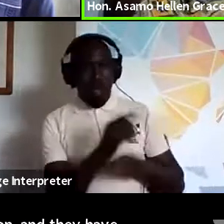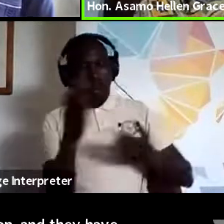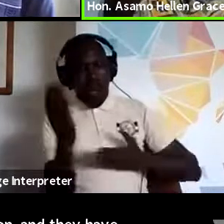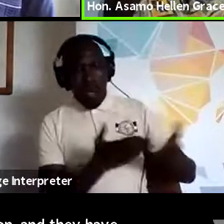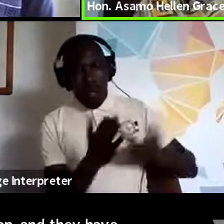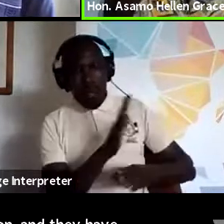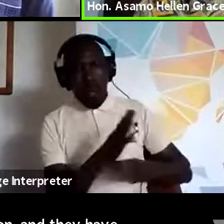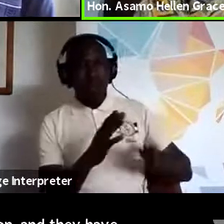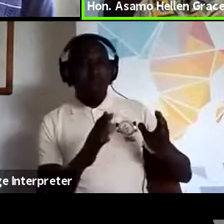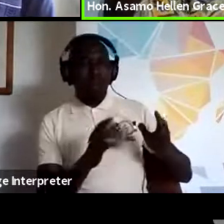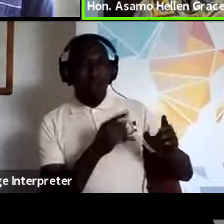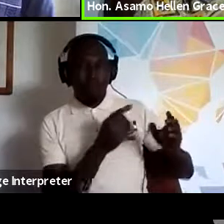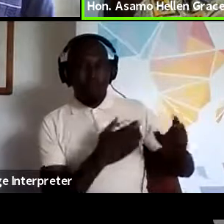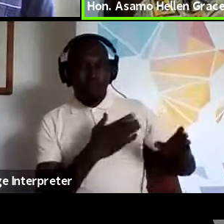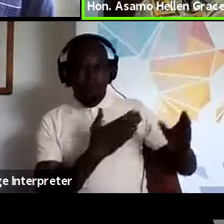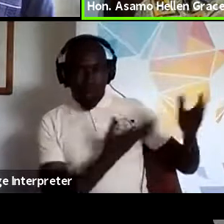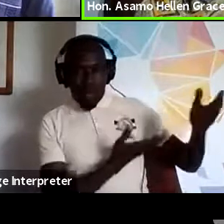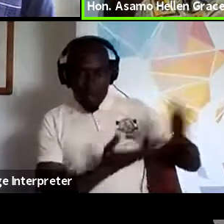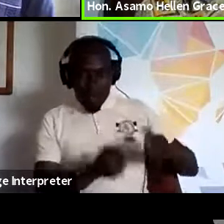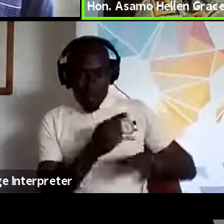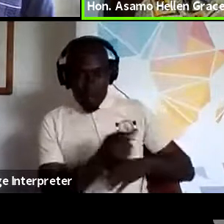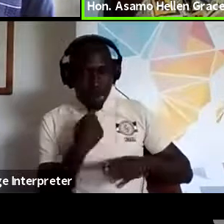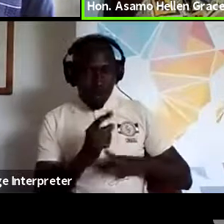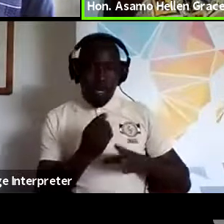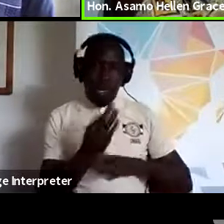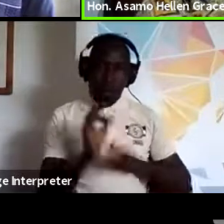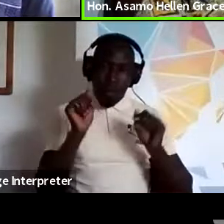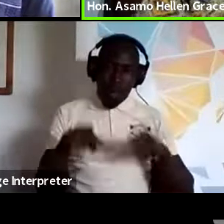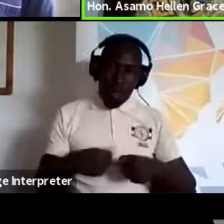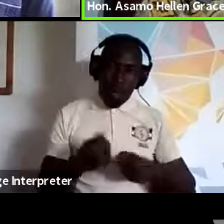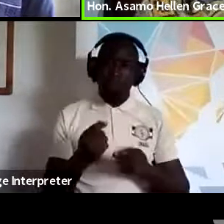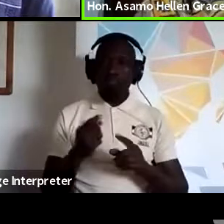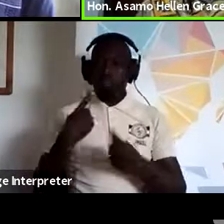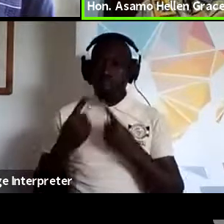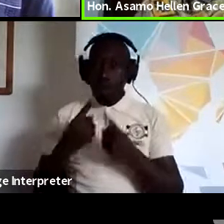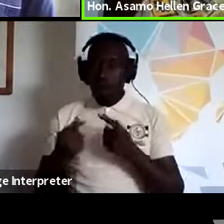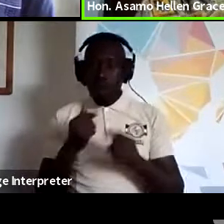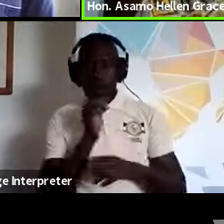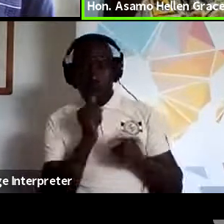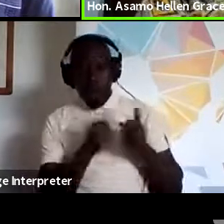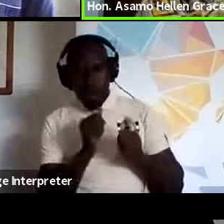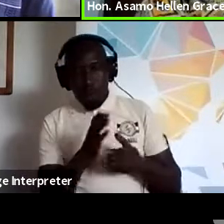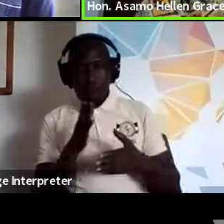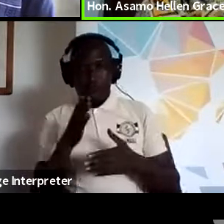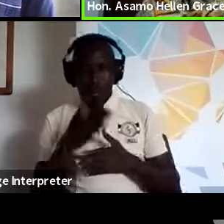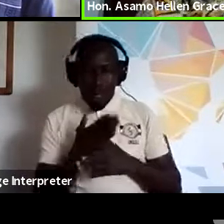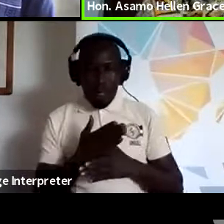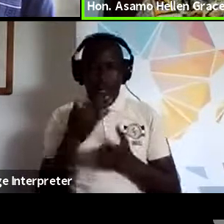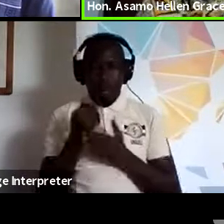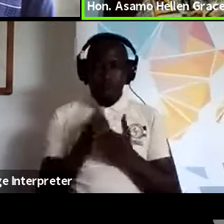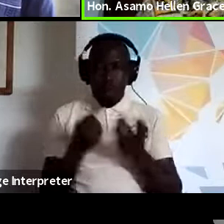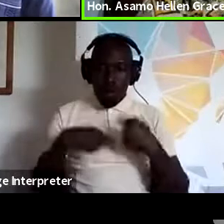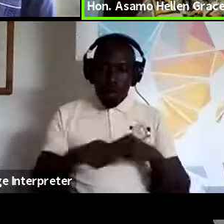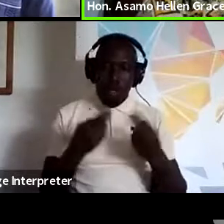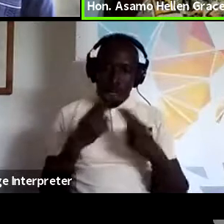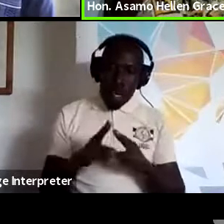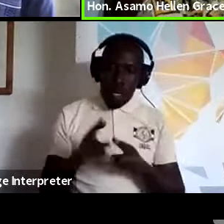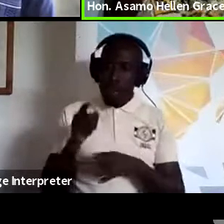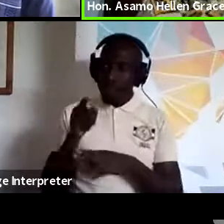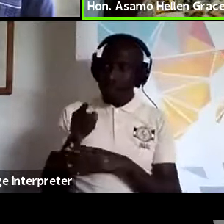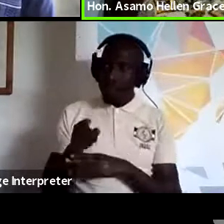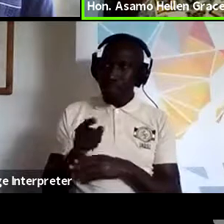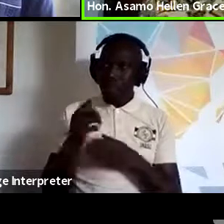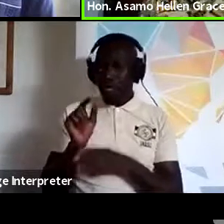invitation and be able to see whether I can convince your ministers, because we also started from